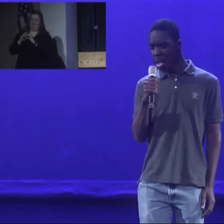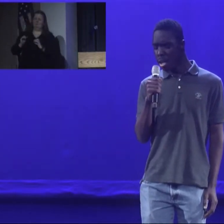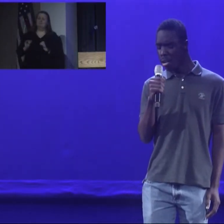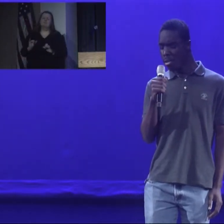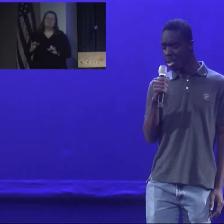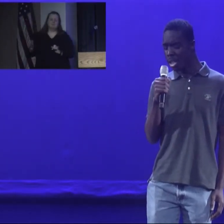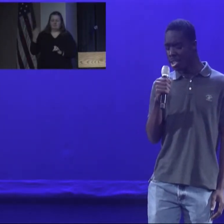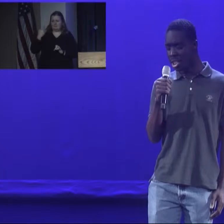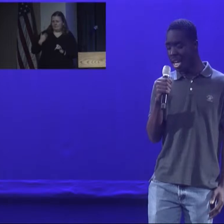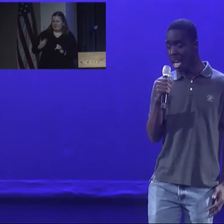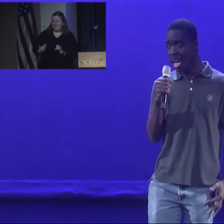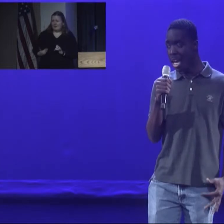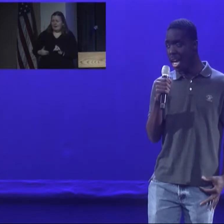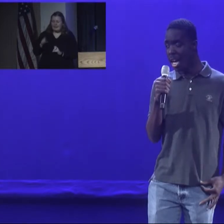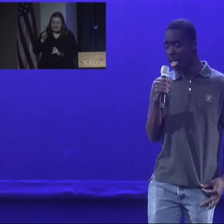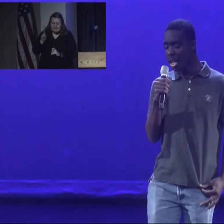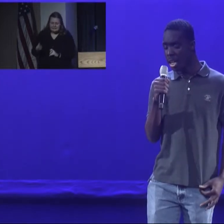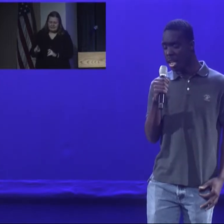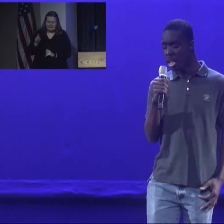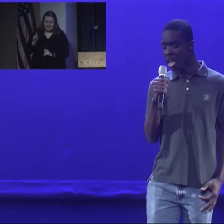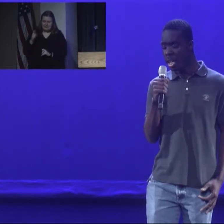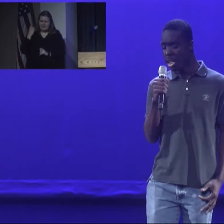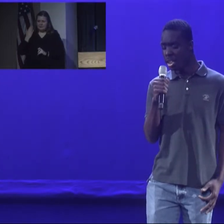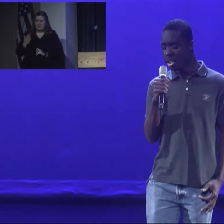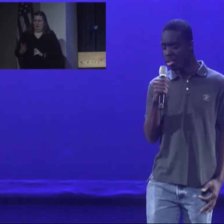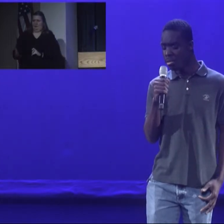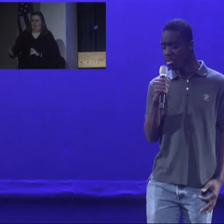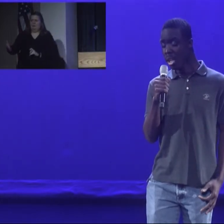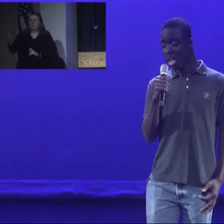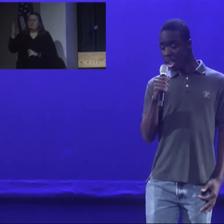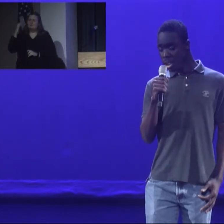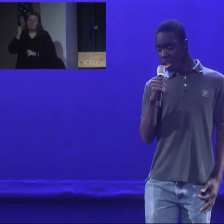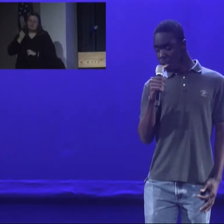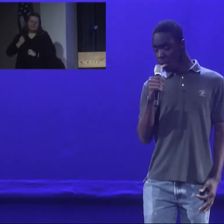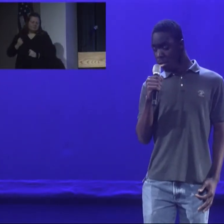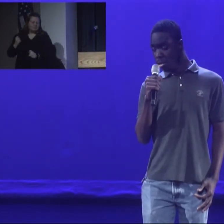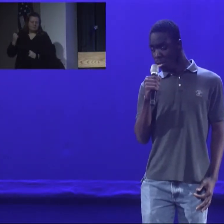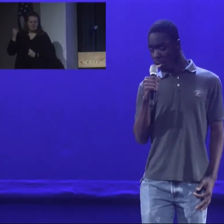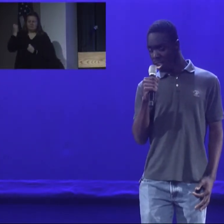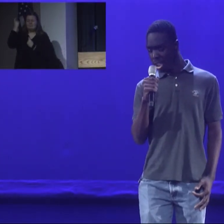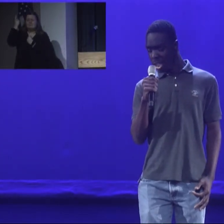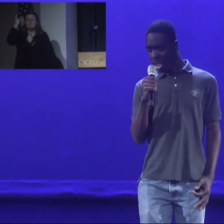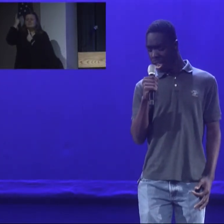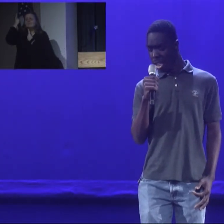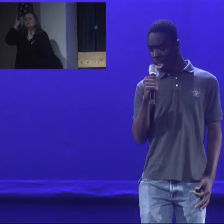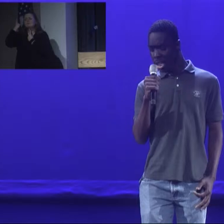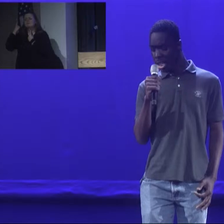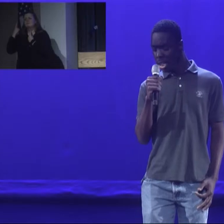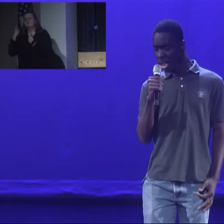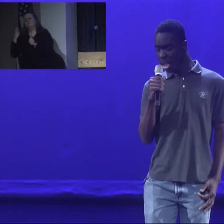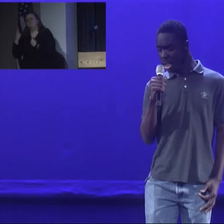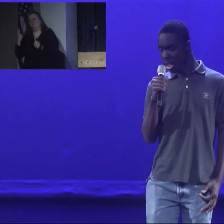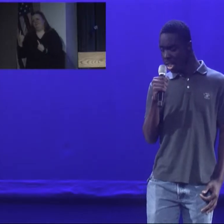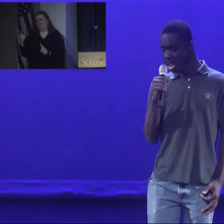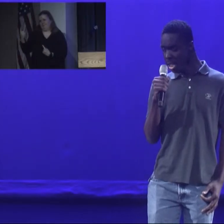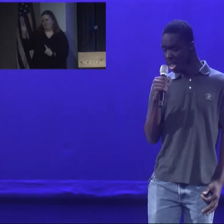broken. Oh, 'cause I need you to see